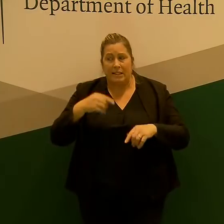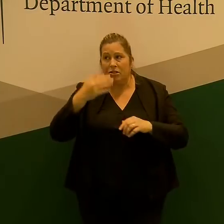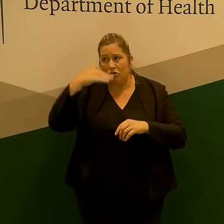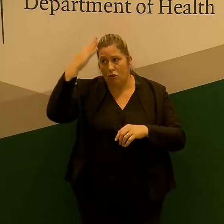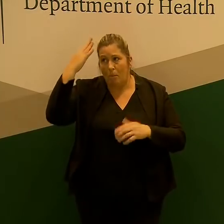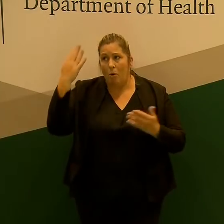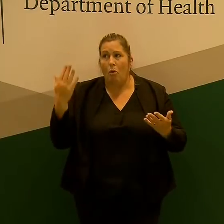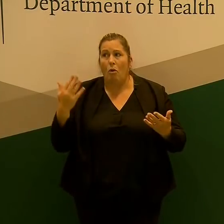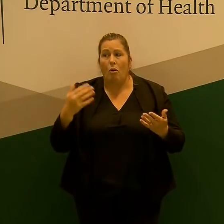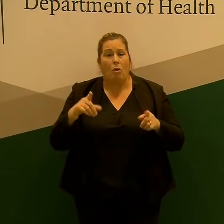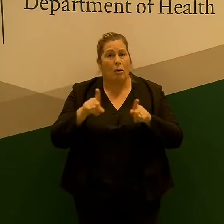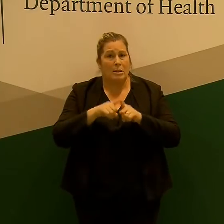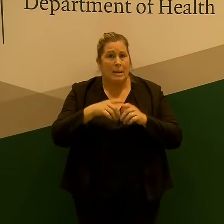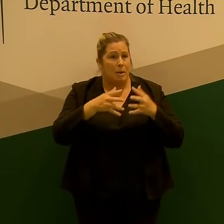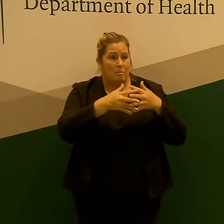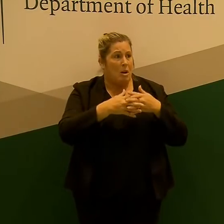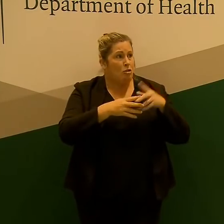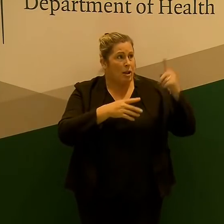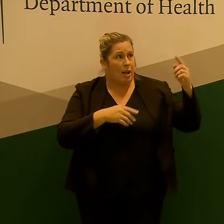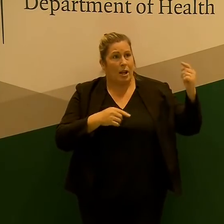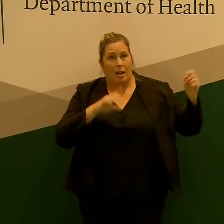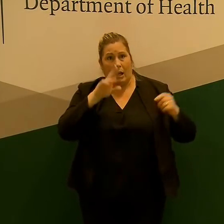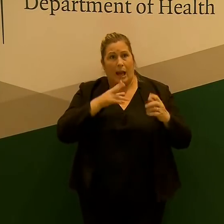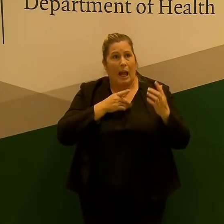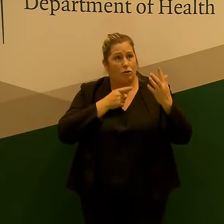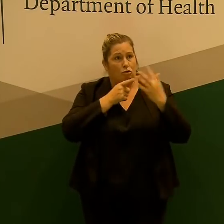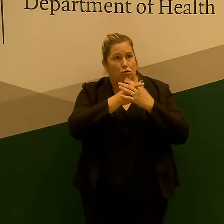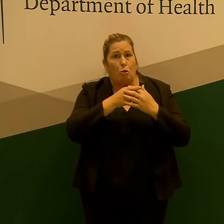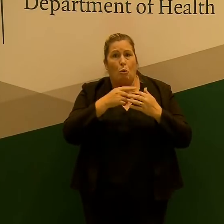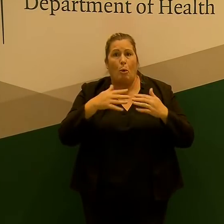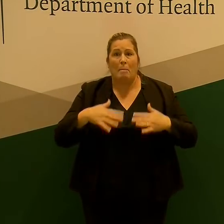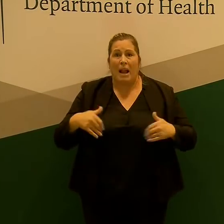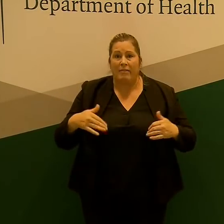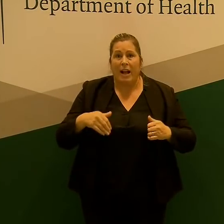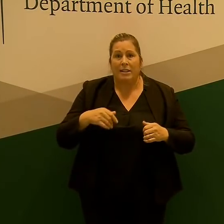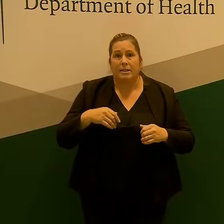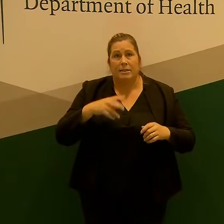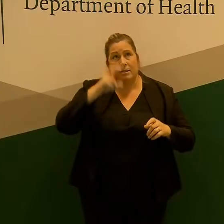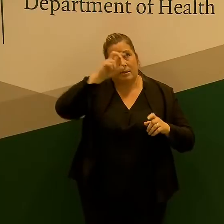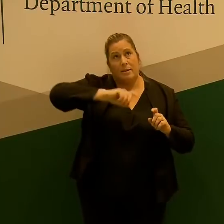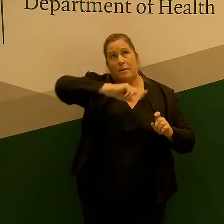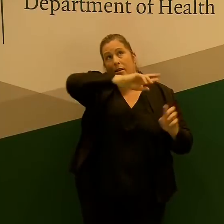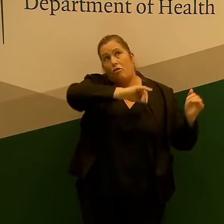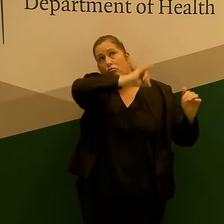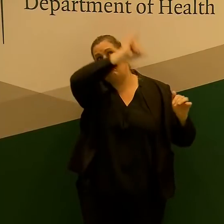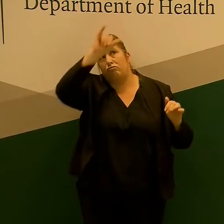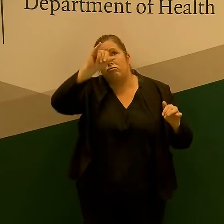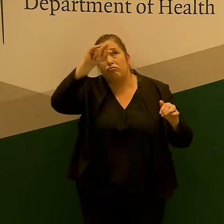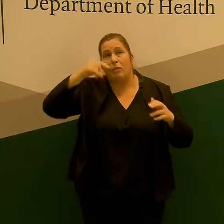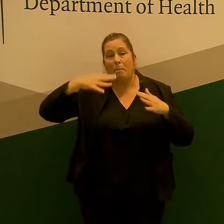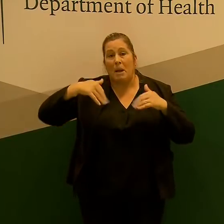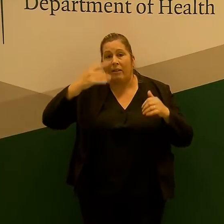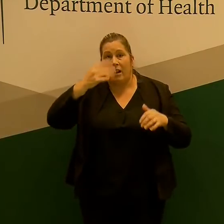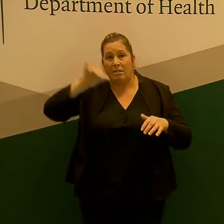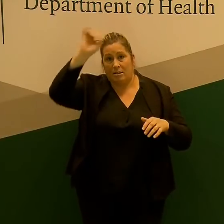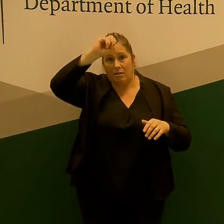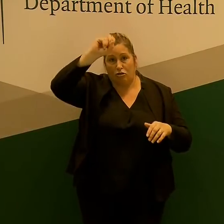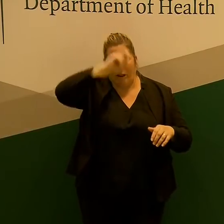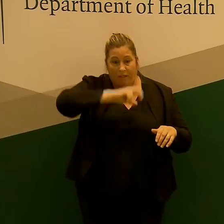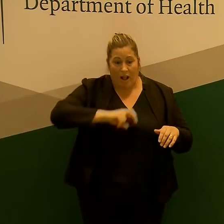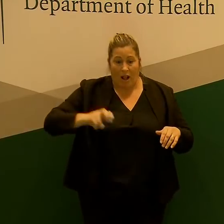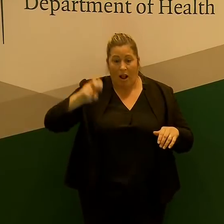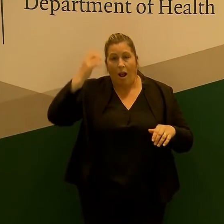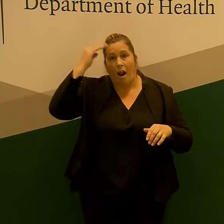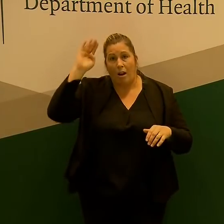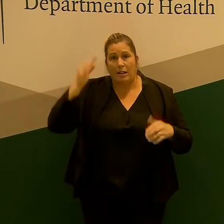allows American tourists to come through Belfast, the reports of them travelling around Ireland. You know, how can we clamp down on all the other